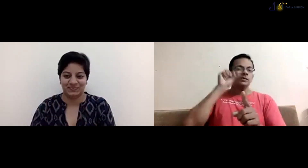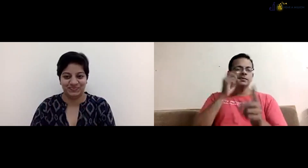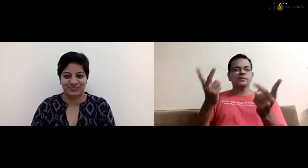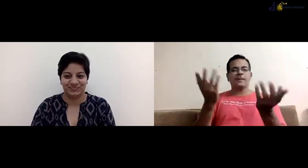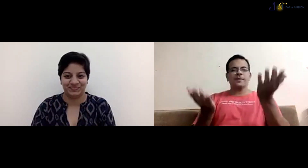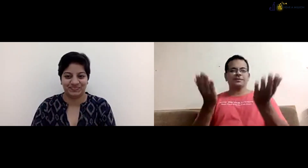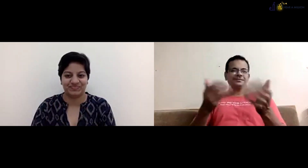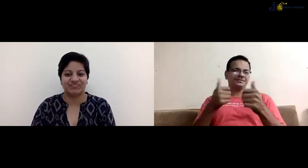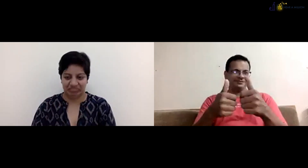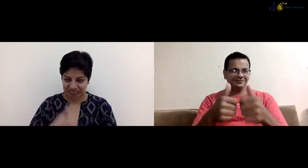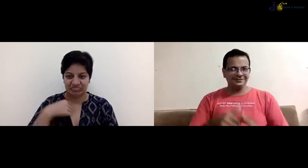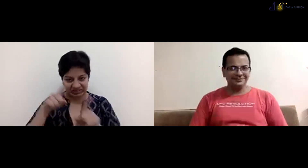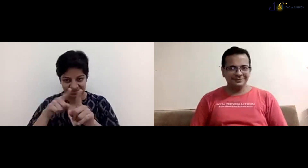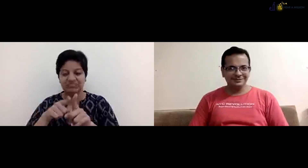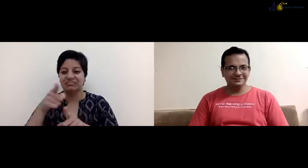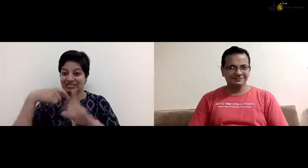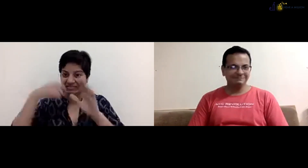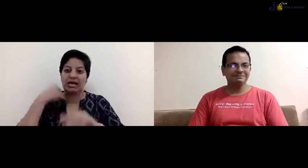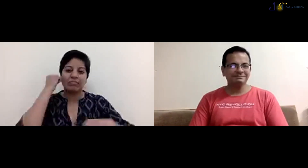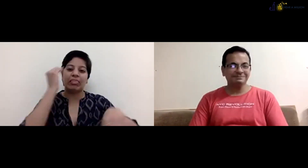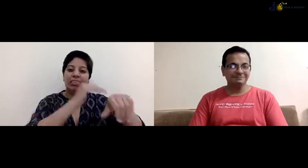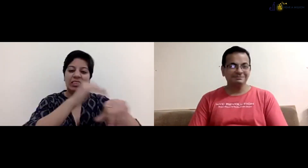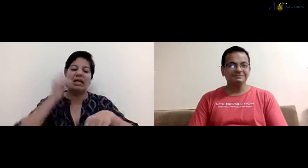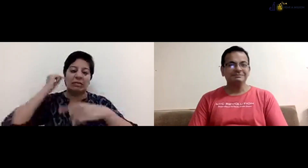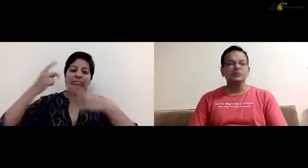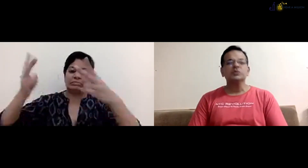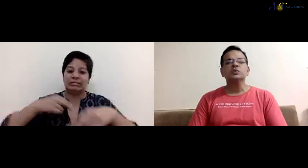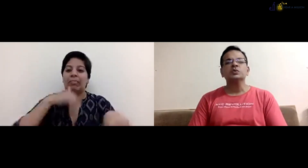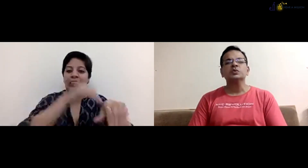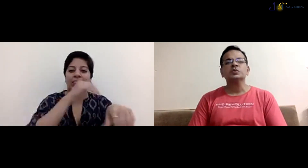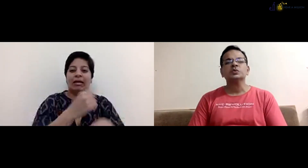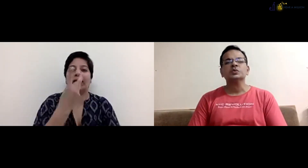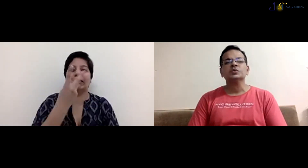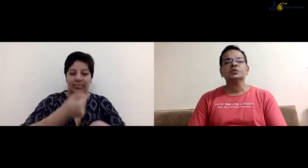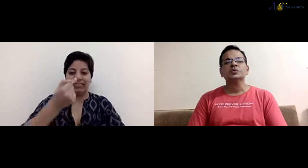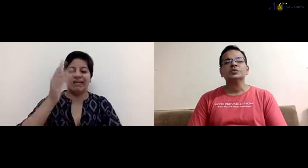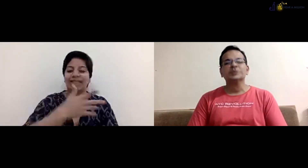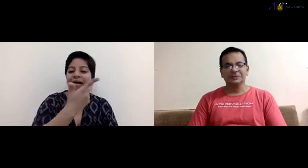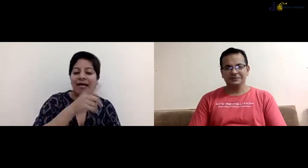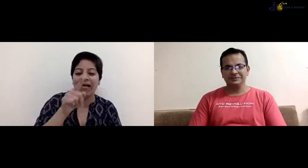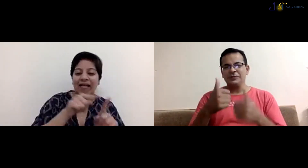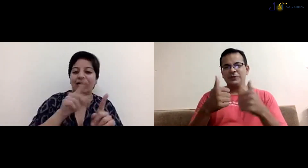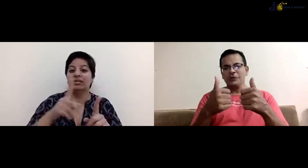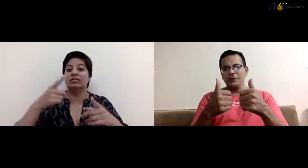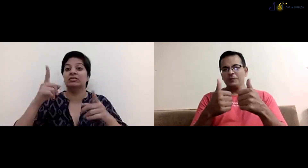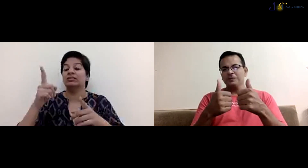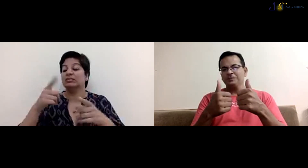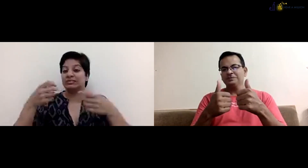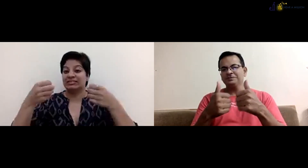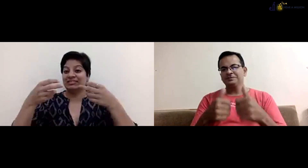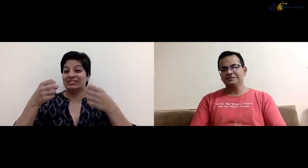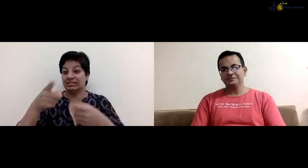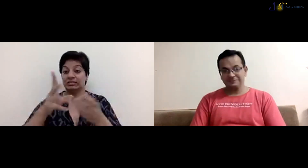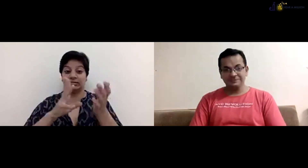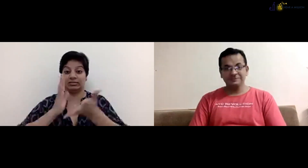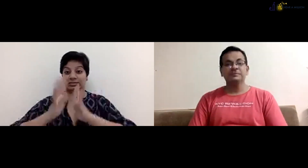because being a deaf person and also with the Usher syndrome, we need to provide accessibility too. So I've been also asking Rahul again and